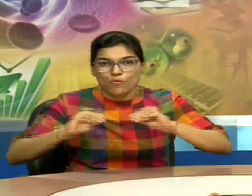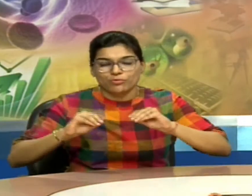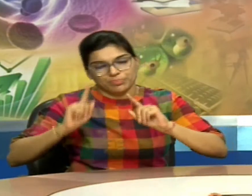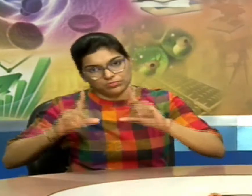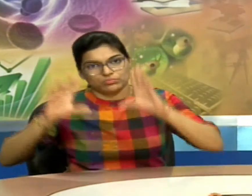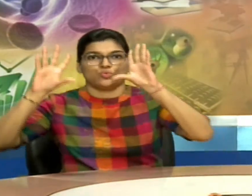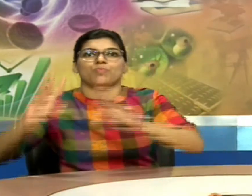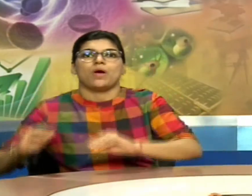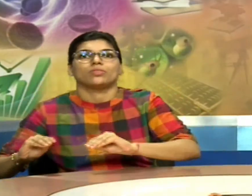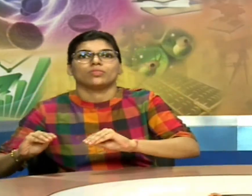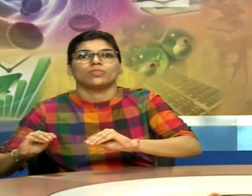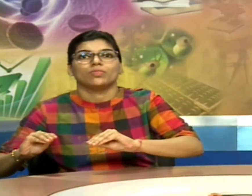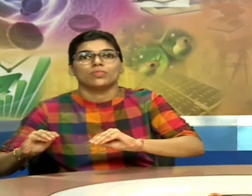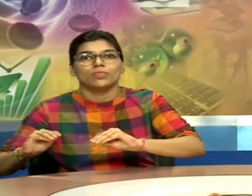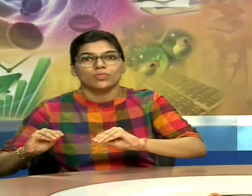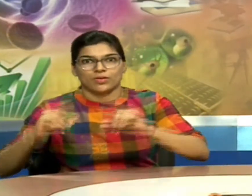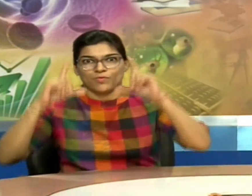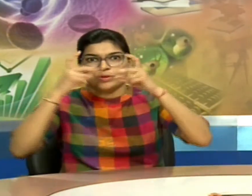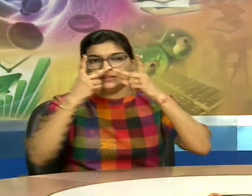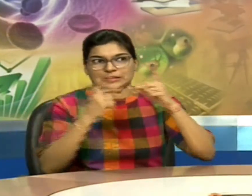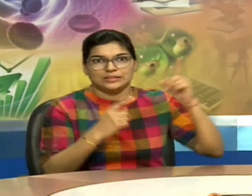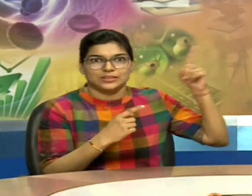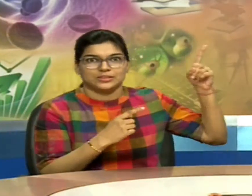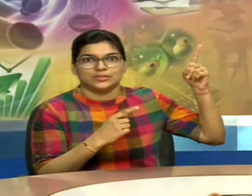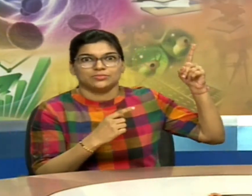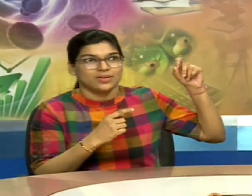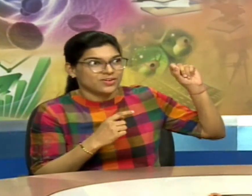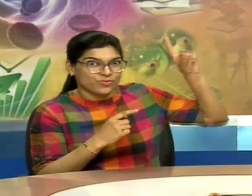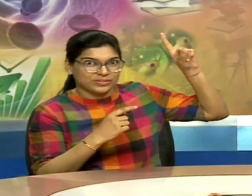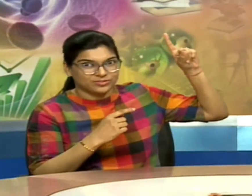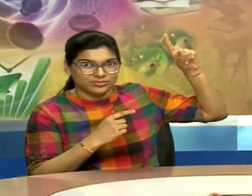the WWF and the Sydney.